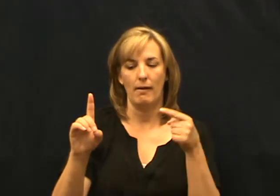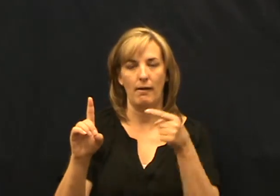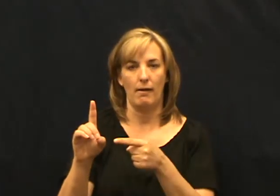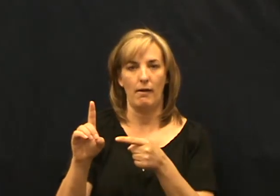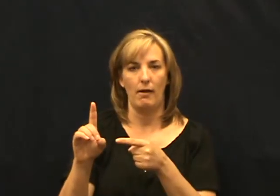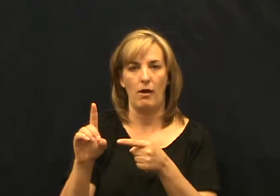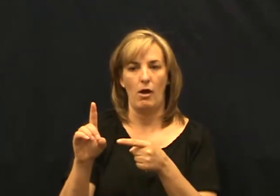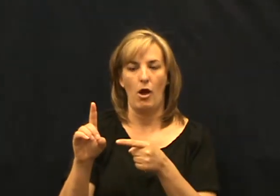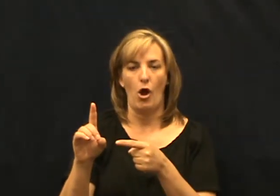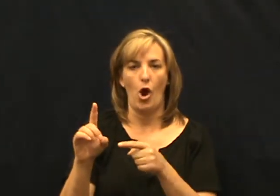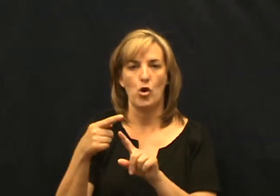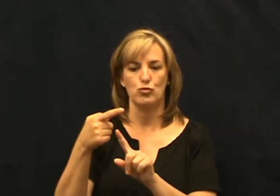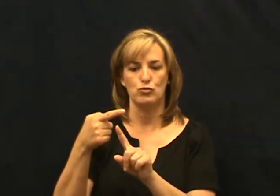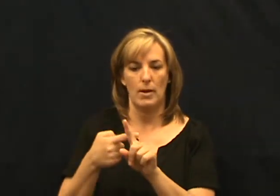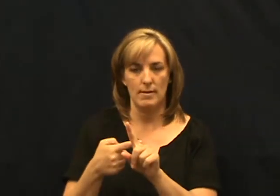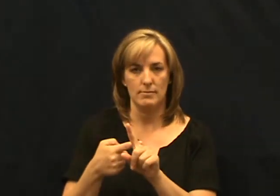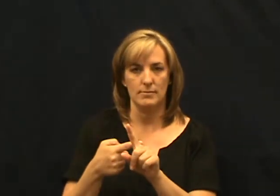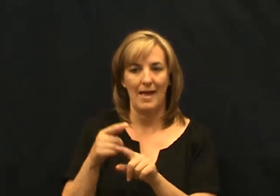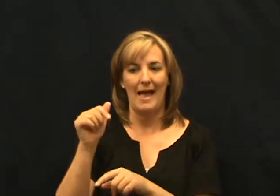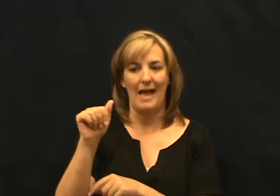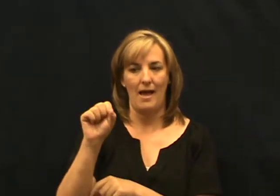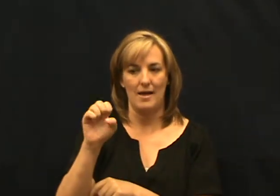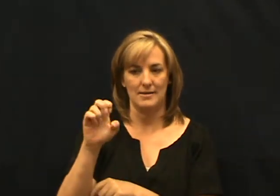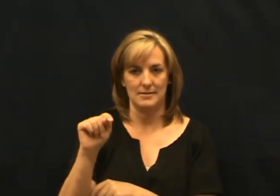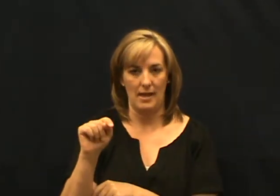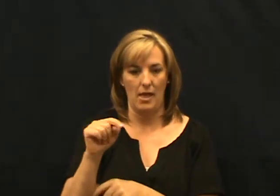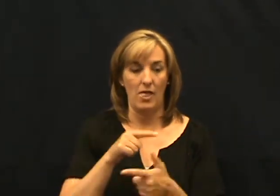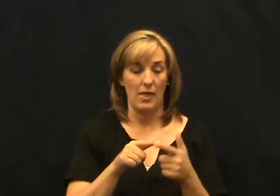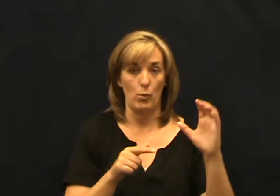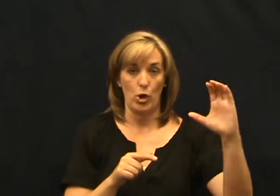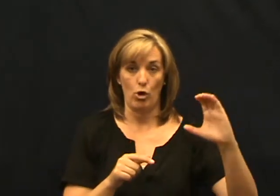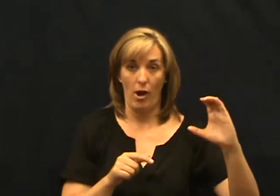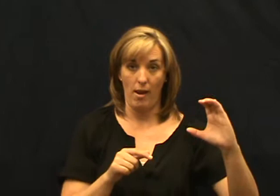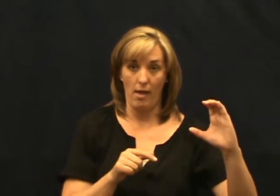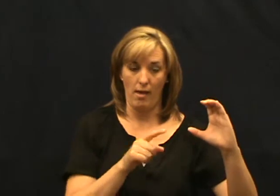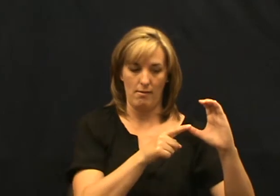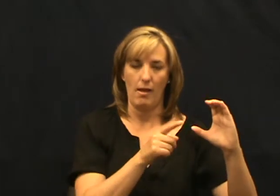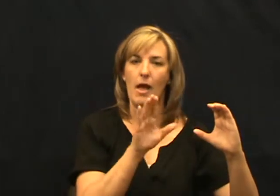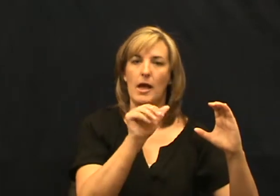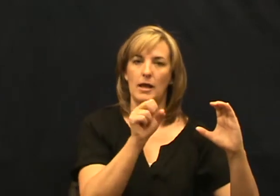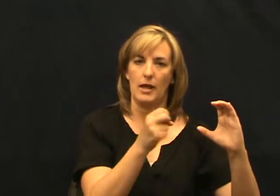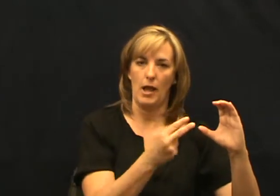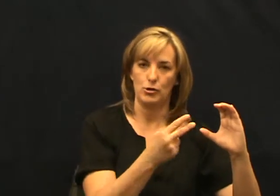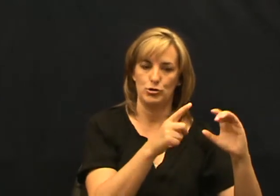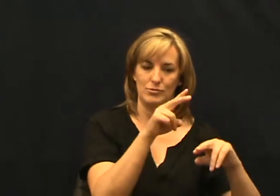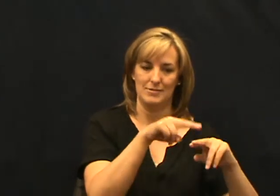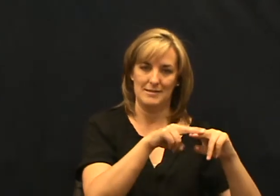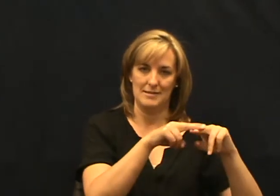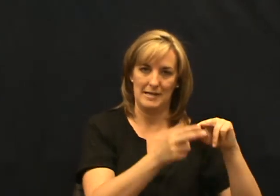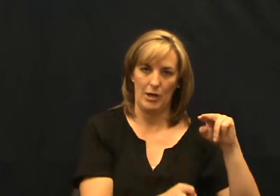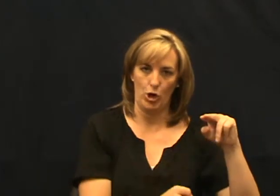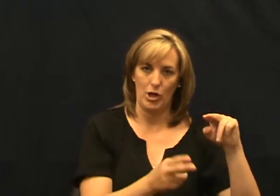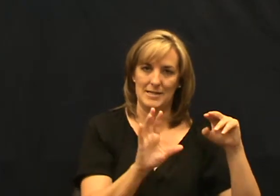credit, and because we've increased that asset, and we credit cash because we've decreased cash by